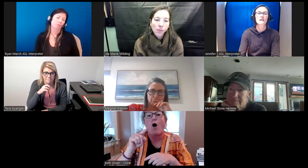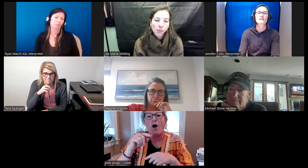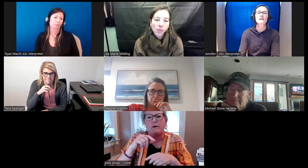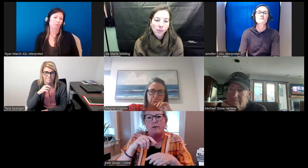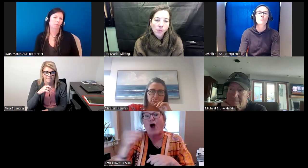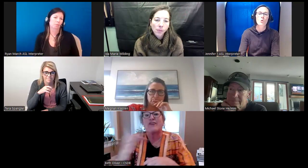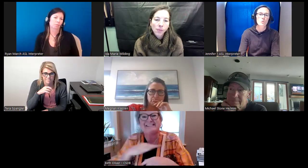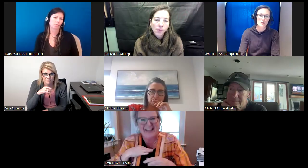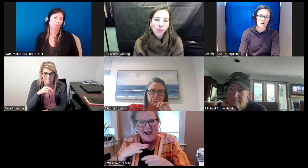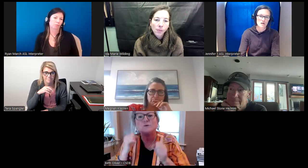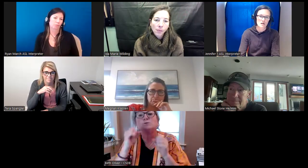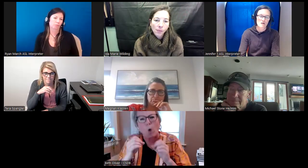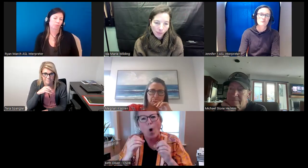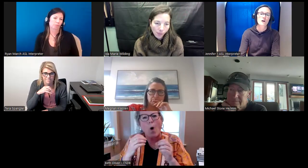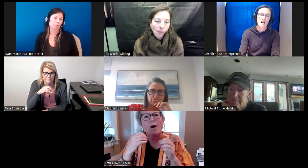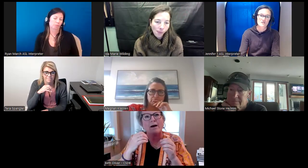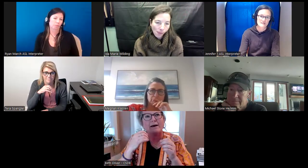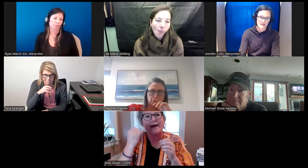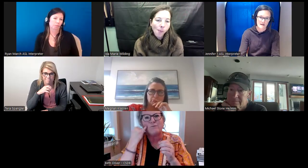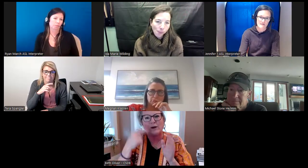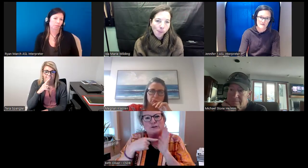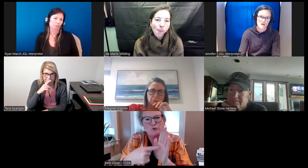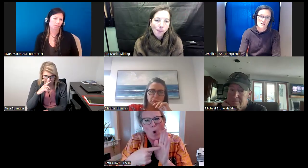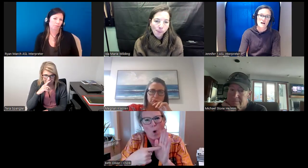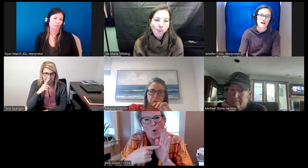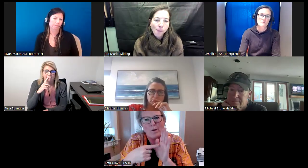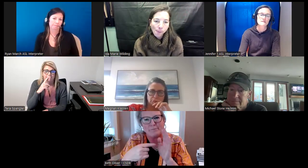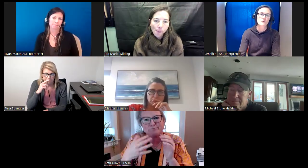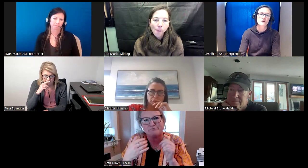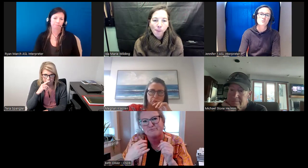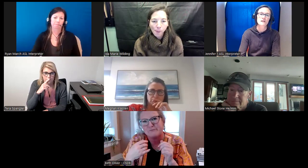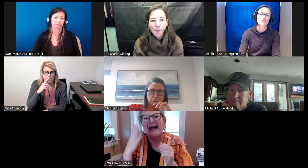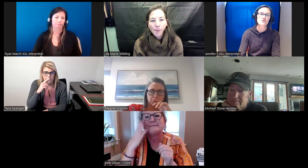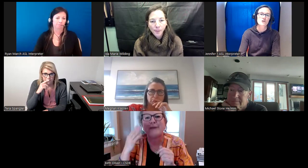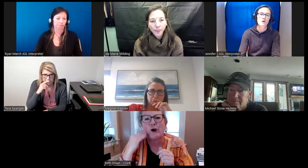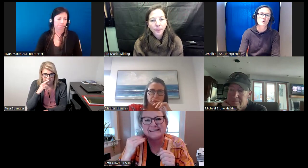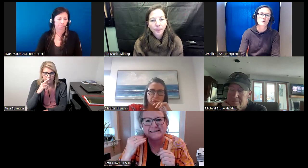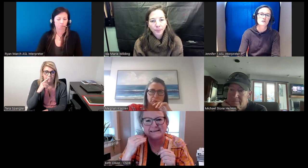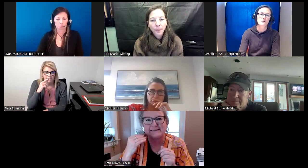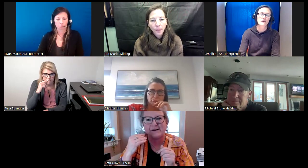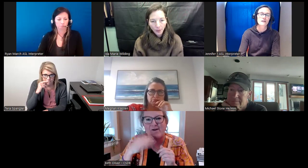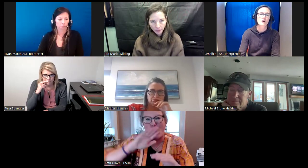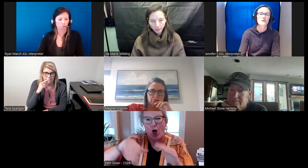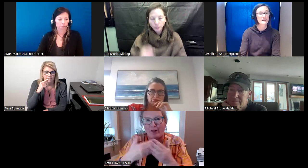it can lead to more work for other staff. So if we can show,